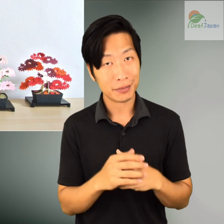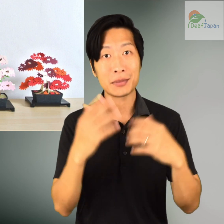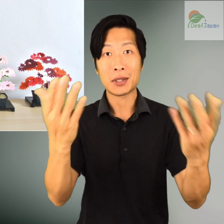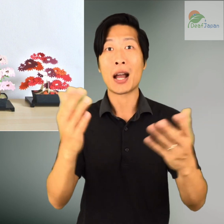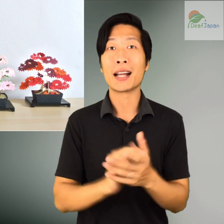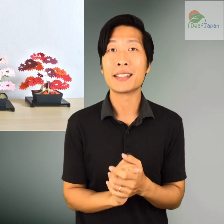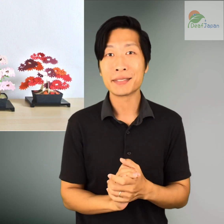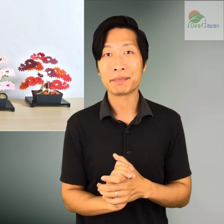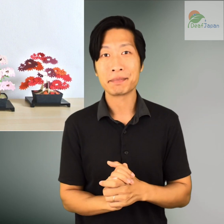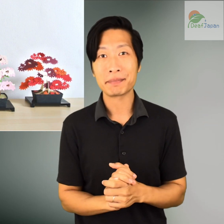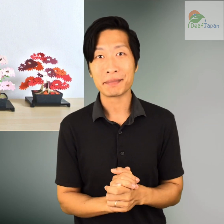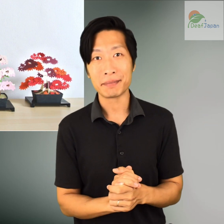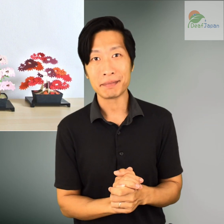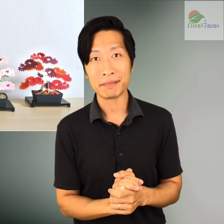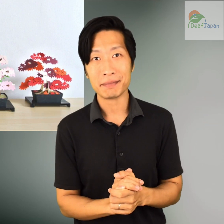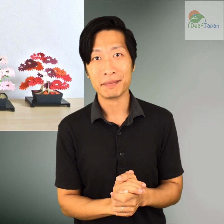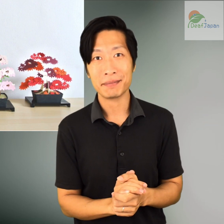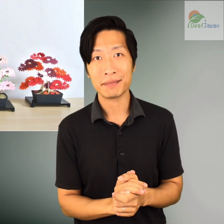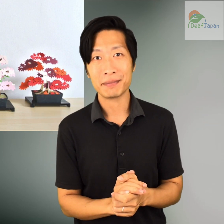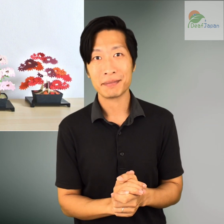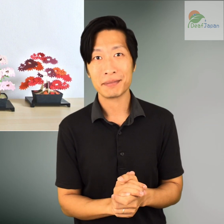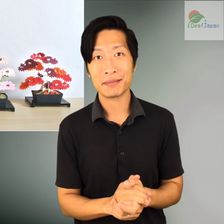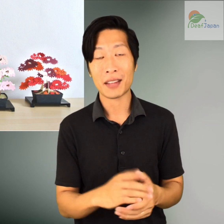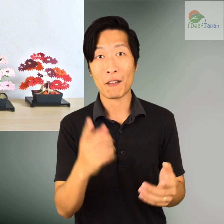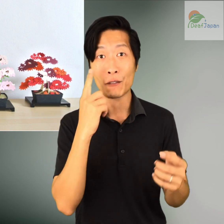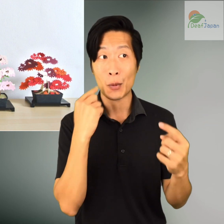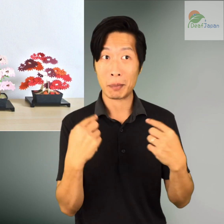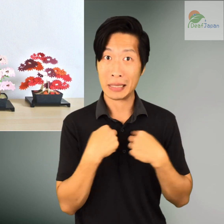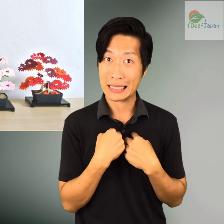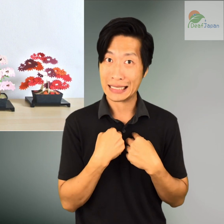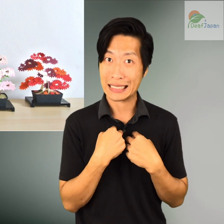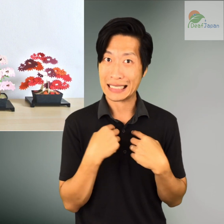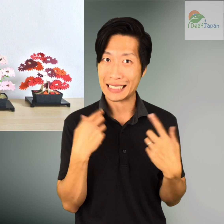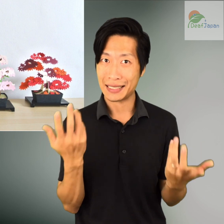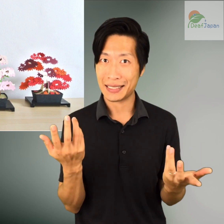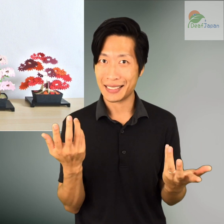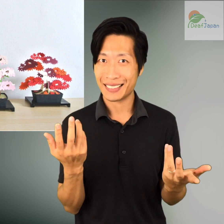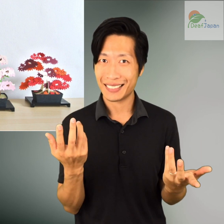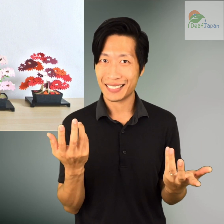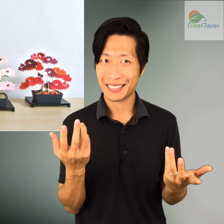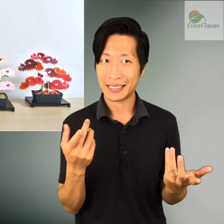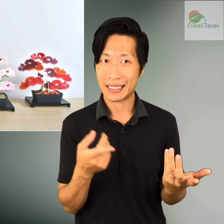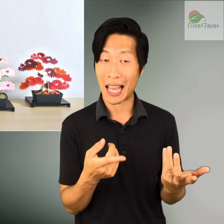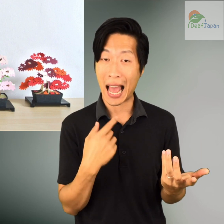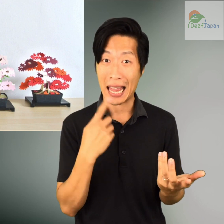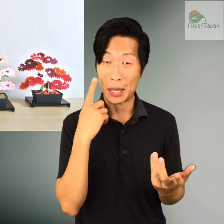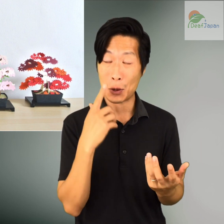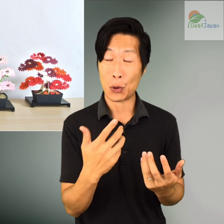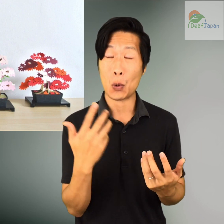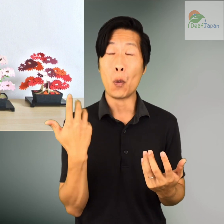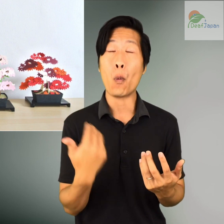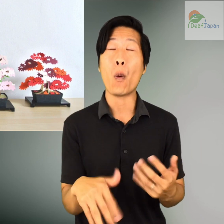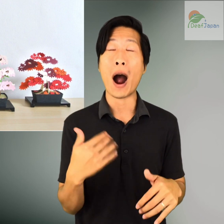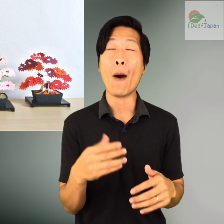well. For me, this is an incredibly expensive toy,